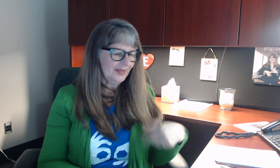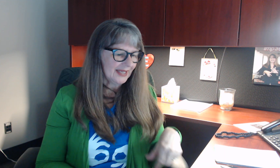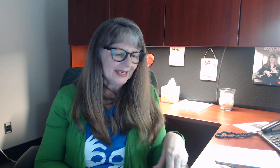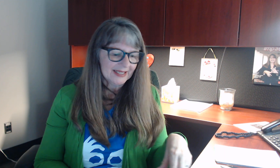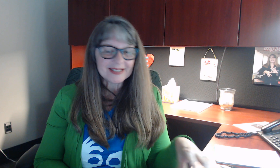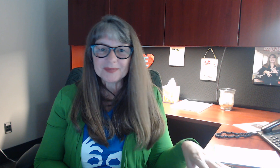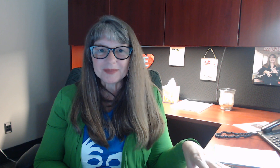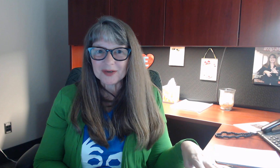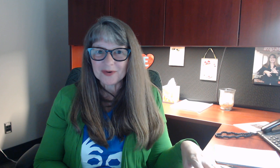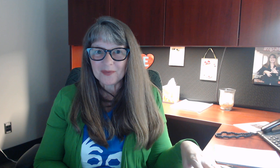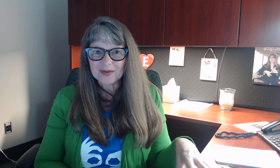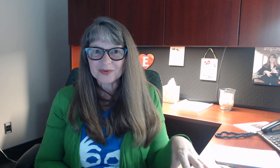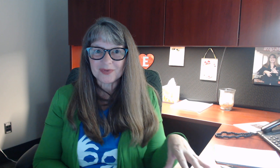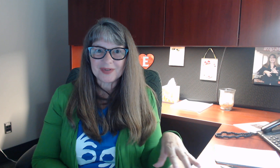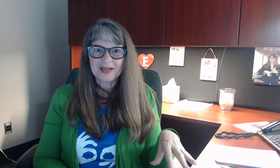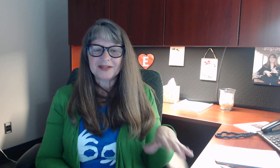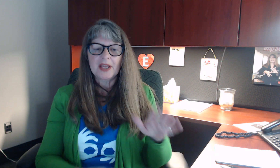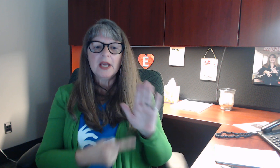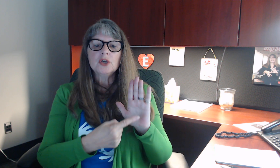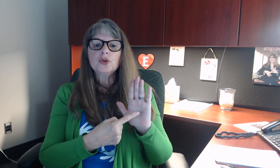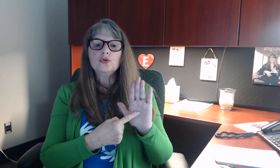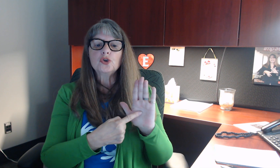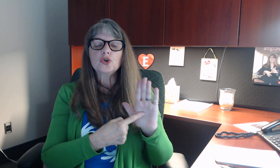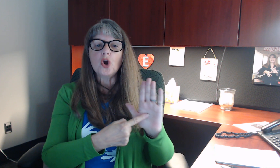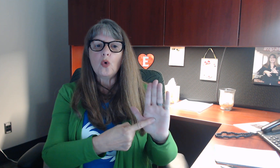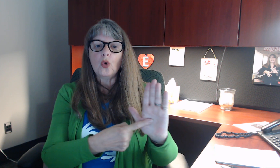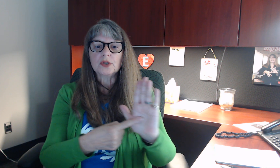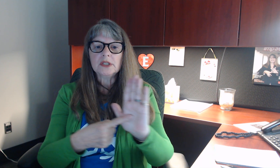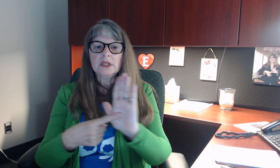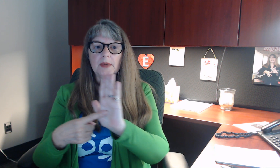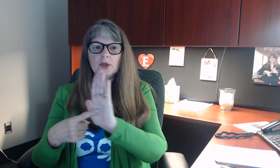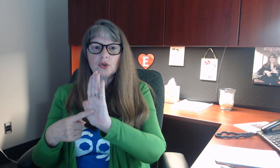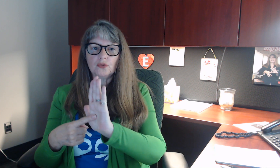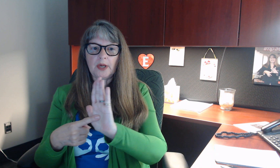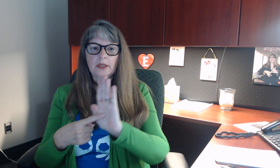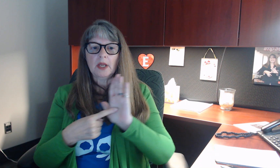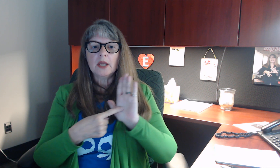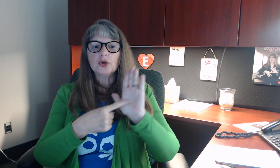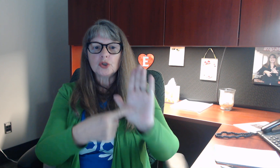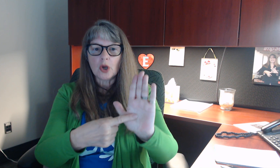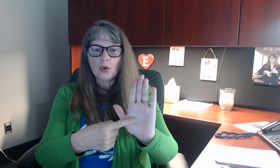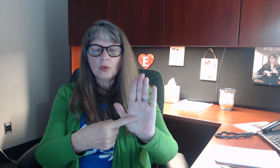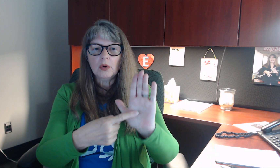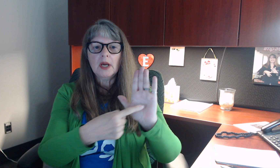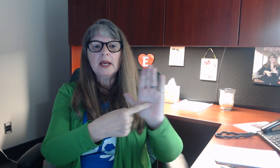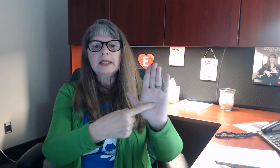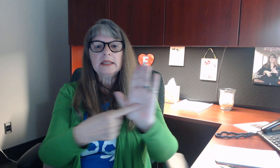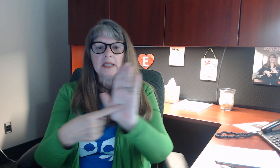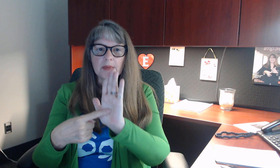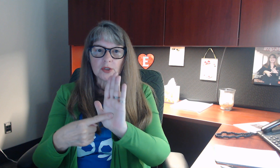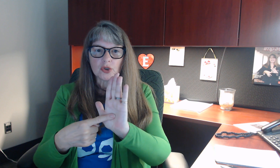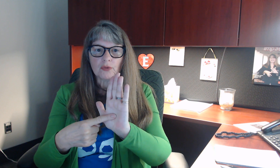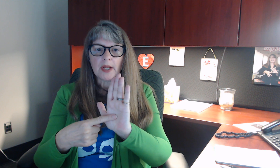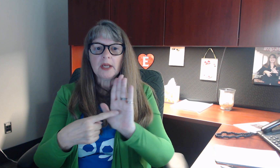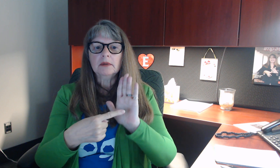Again, sometimes I don't know why those are the signs. To show or to demonstrate. Show, demonstrate. I'm going to